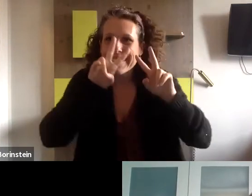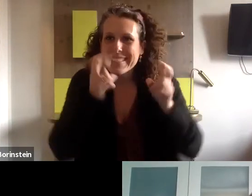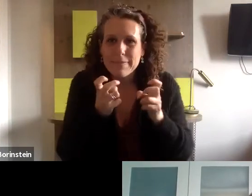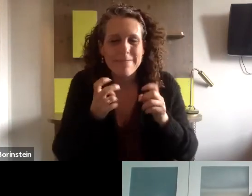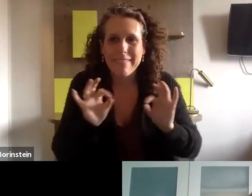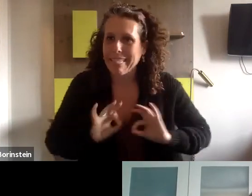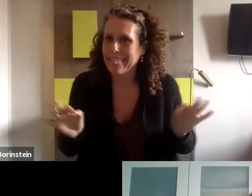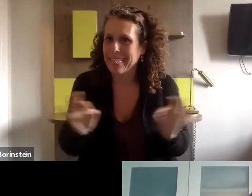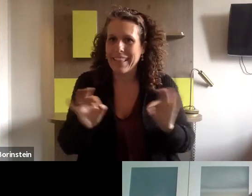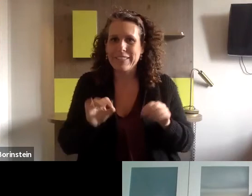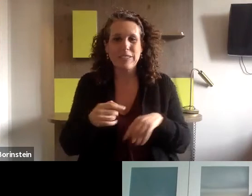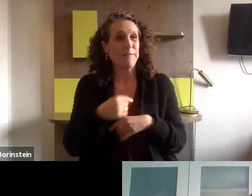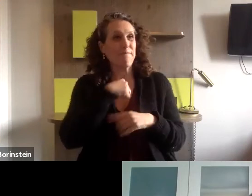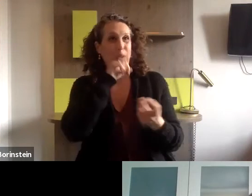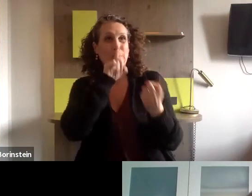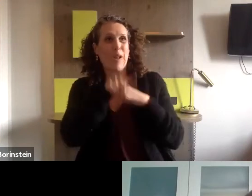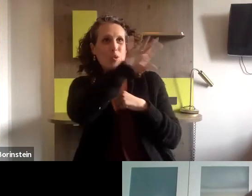really respond to that, John.